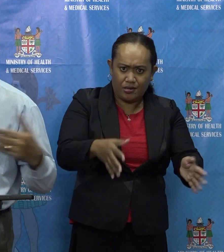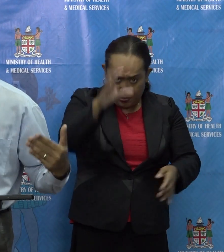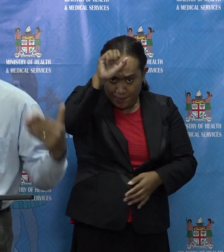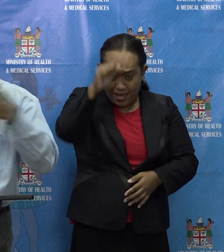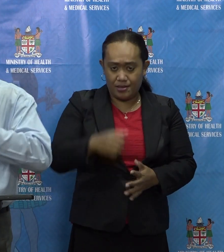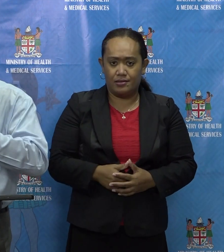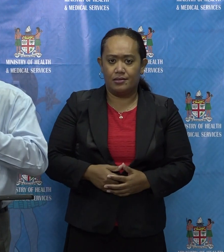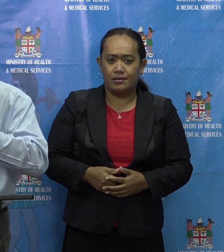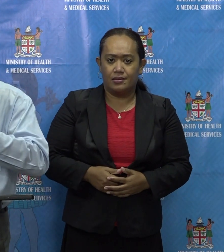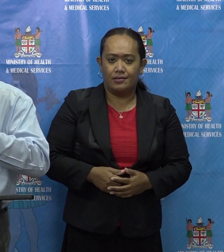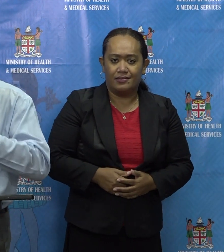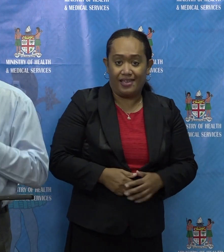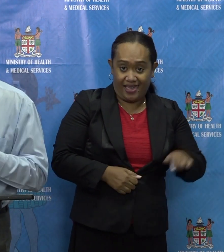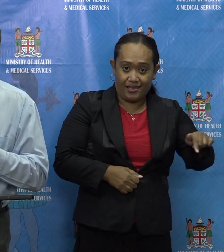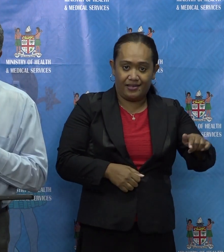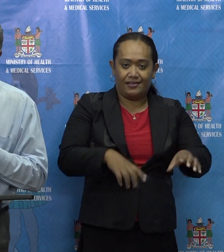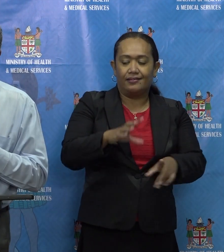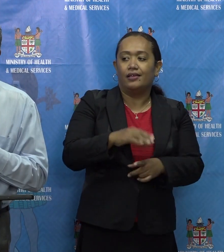contaminated. Yeah, you can move between